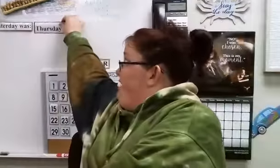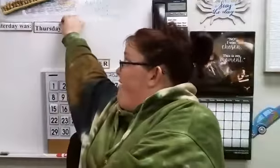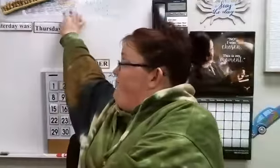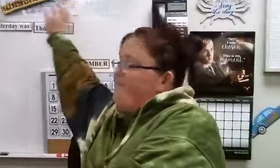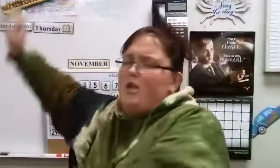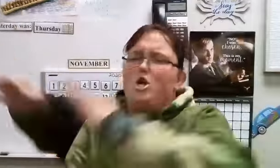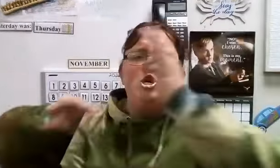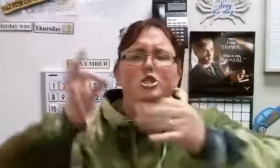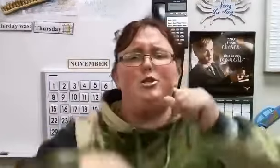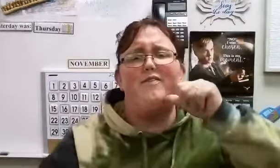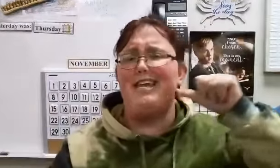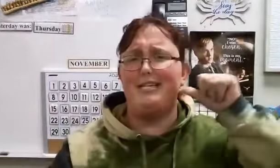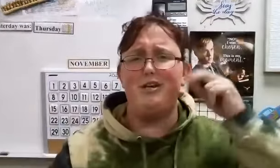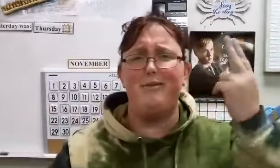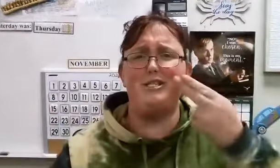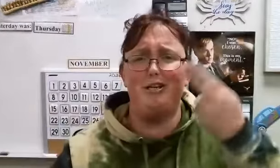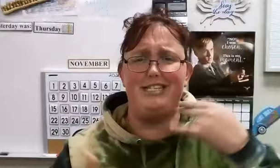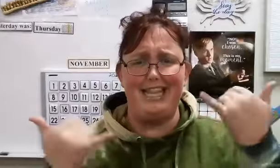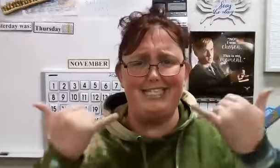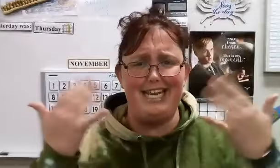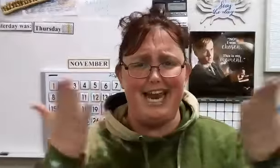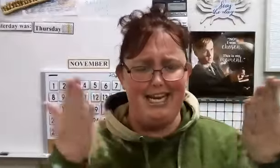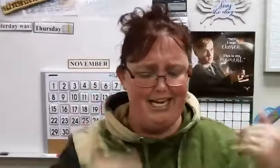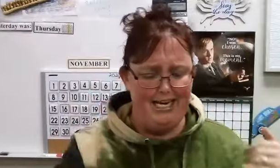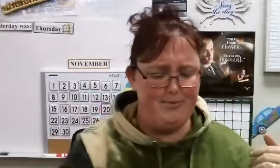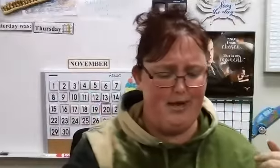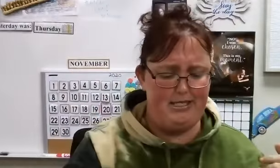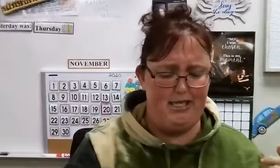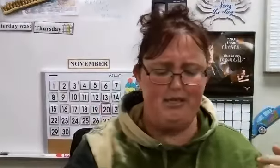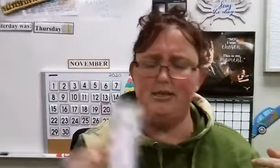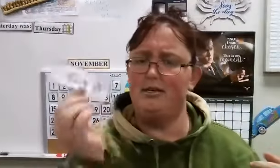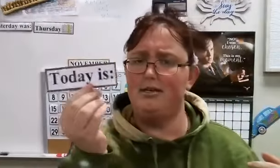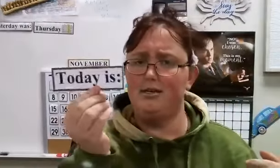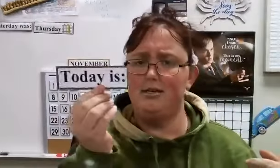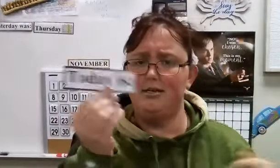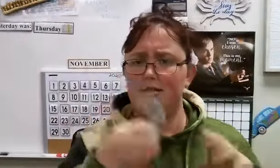Yesterday was Thursday. So if yesterday was Thursday, then today is what?